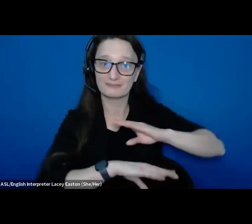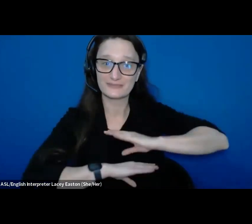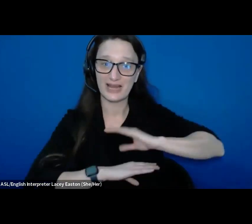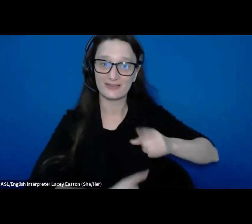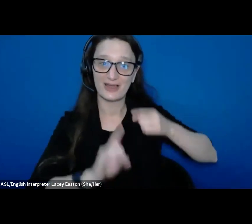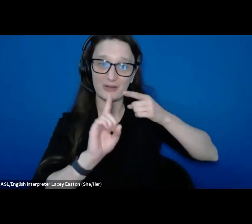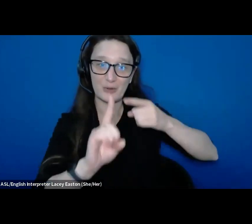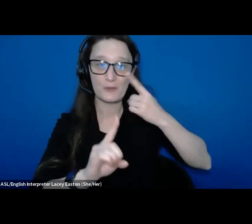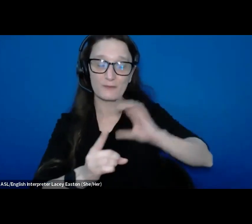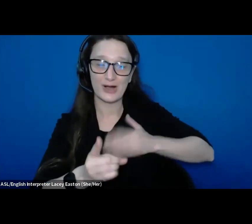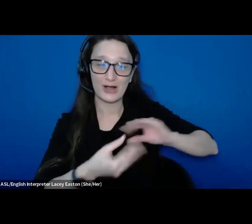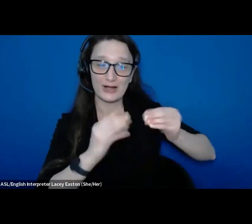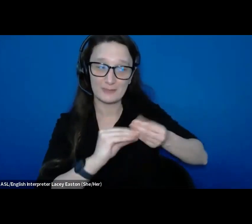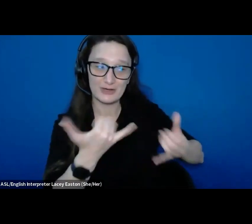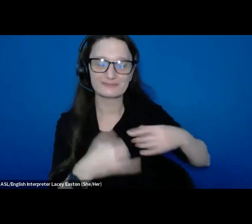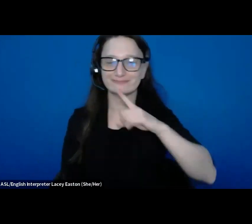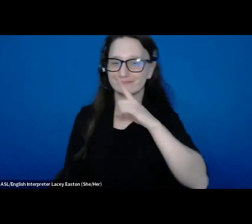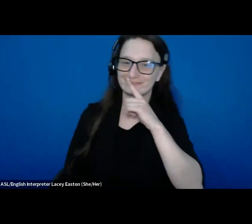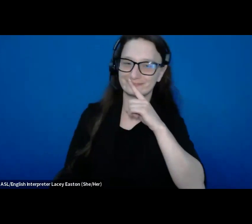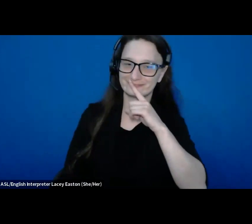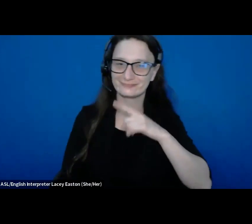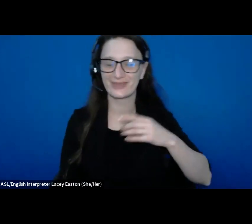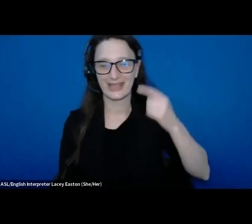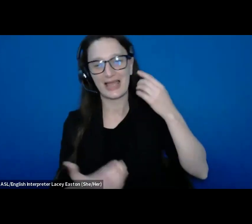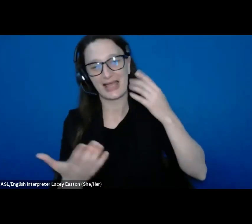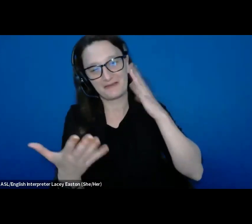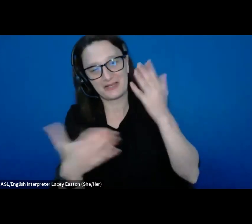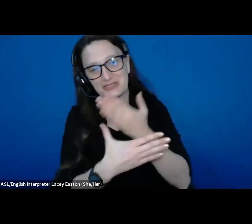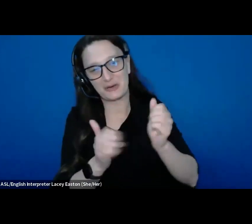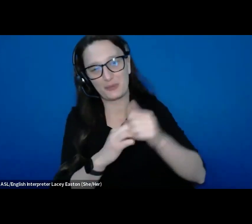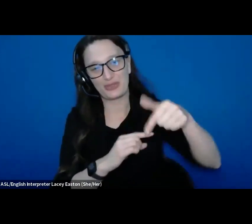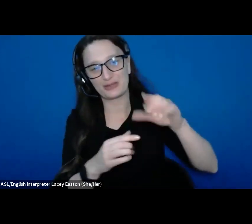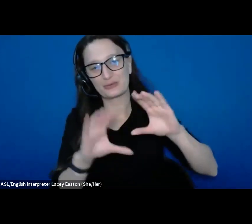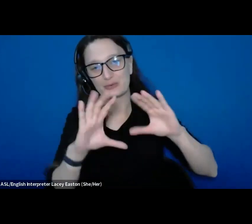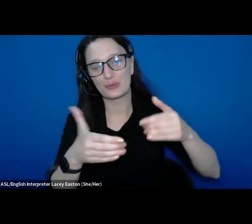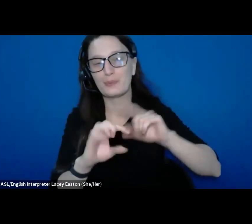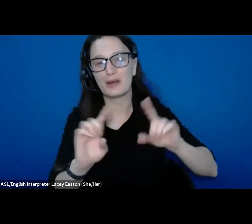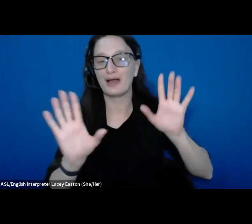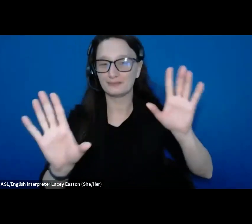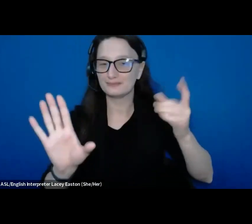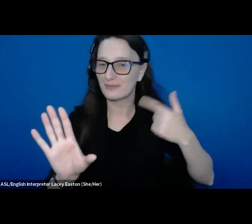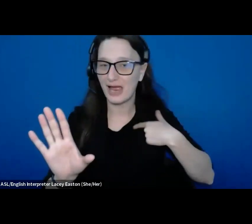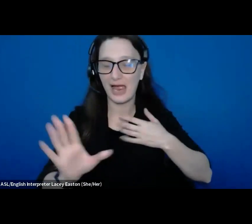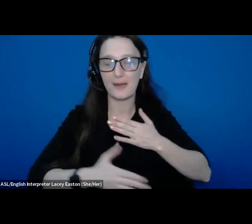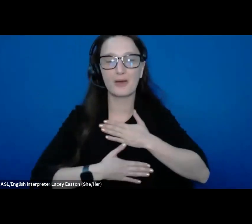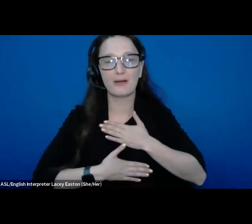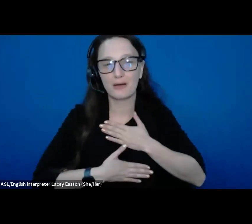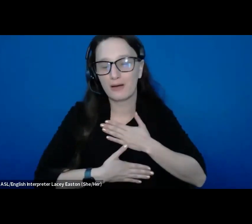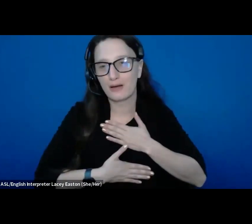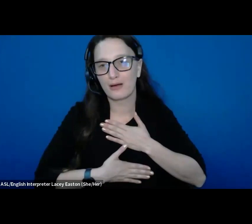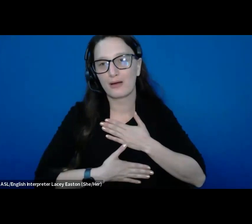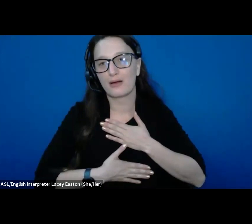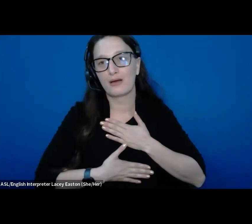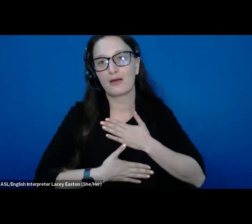not. Okay, I know we already shared that with this group, but again, I am beyond pleased with the competitive